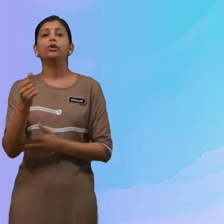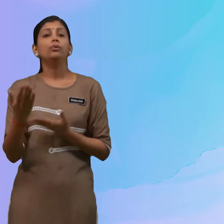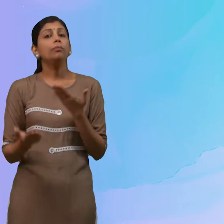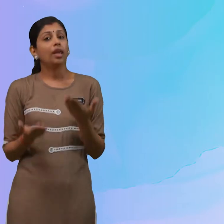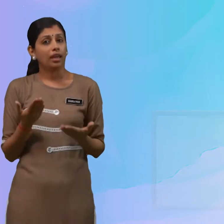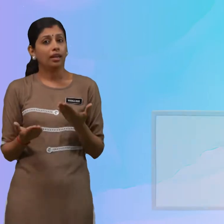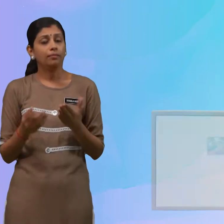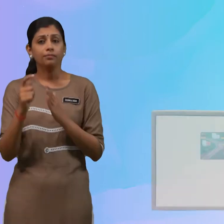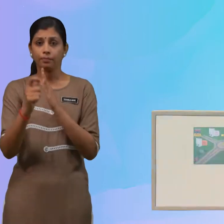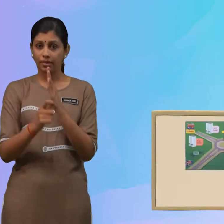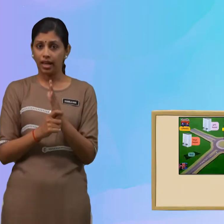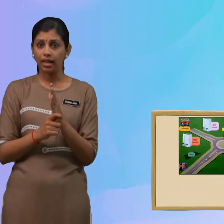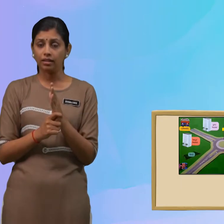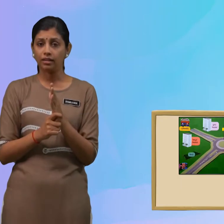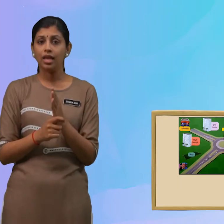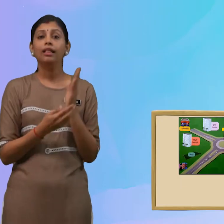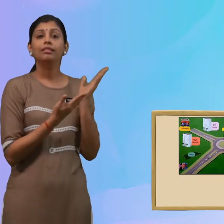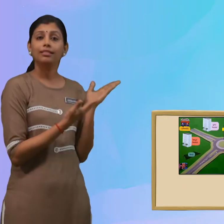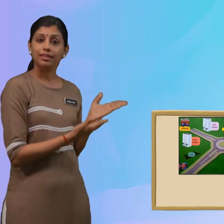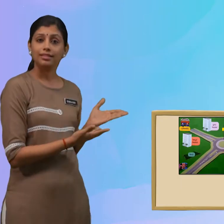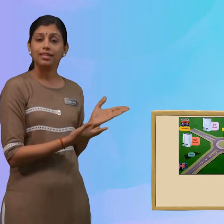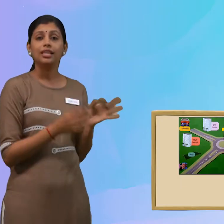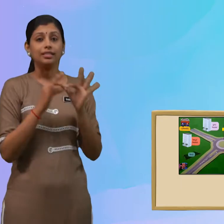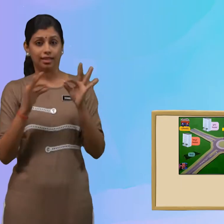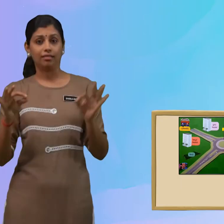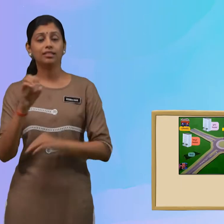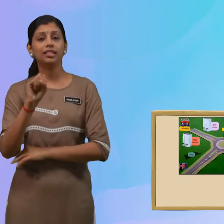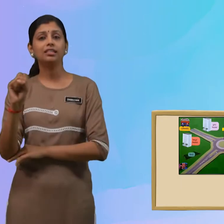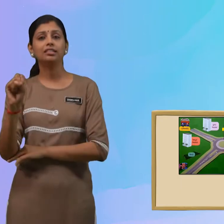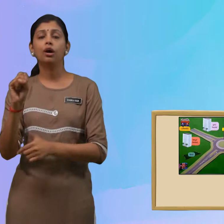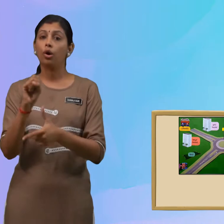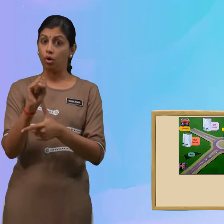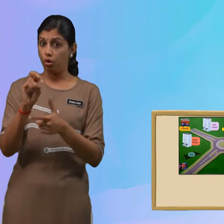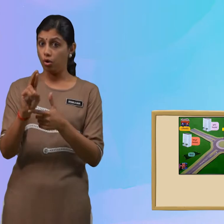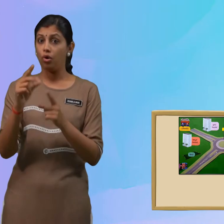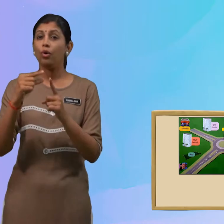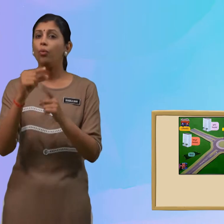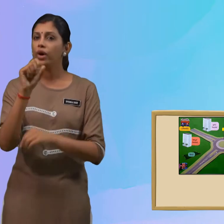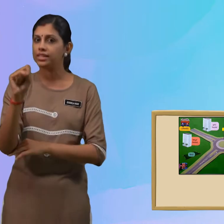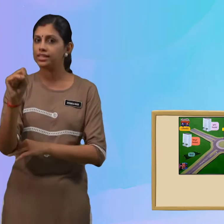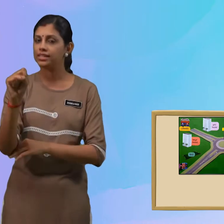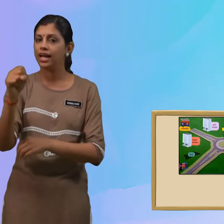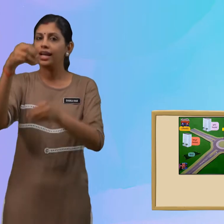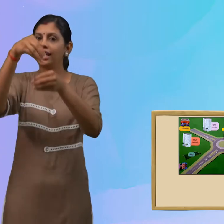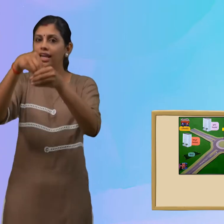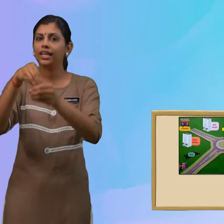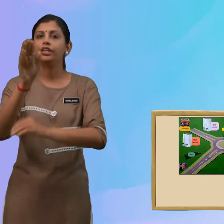You may add these sentences or words in